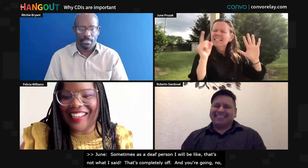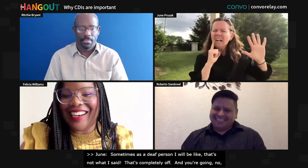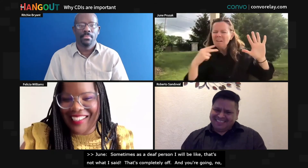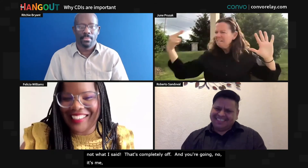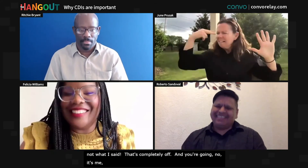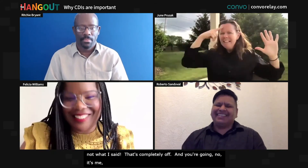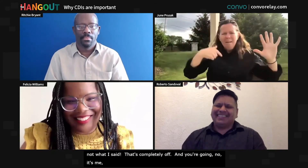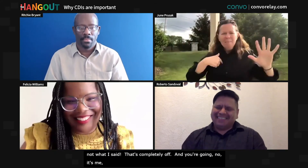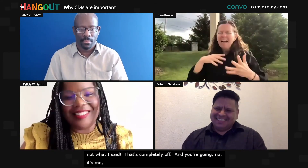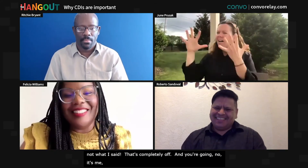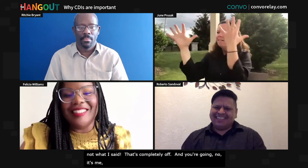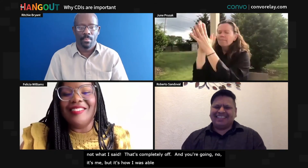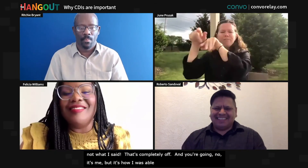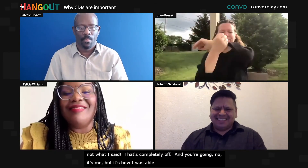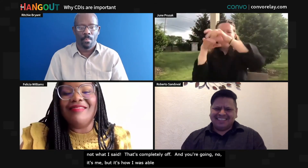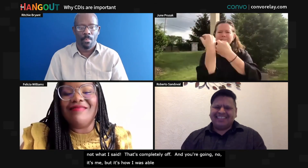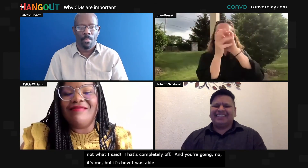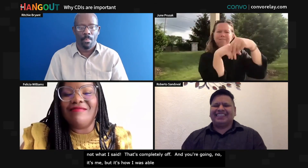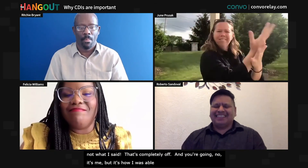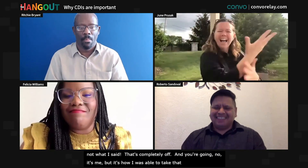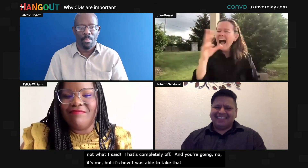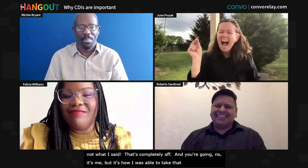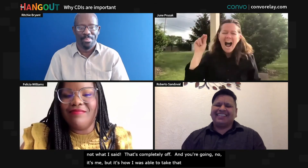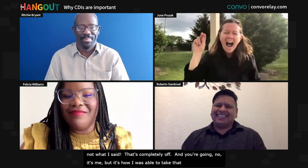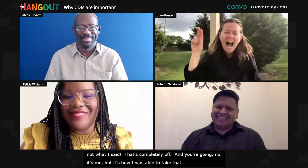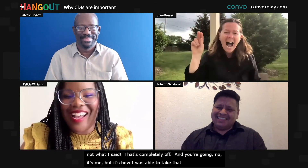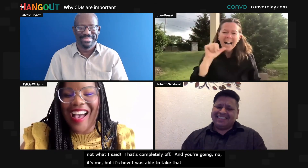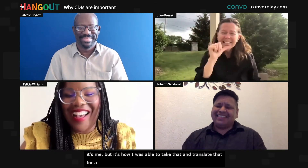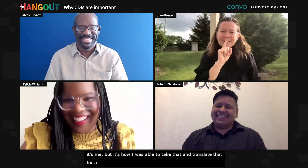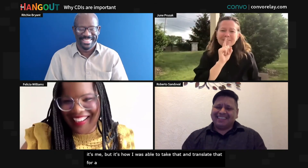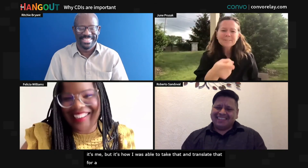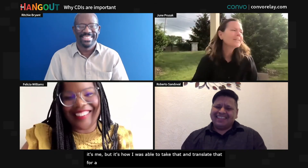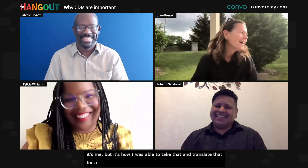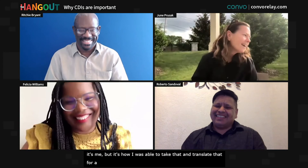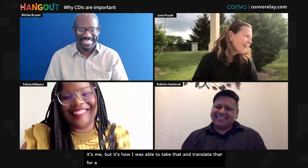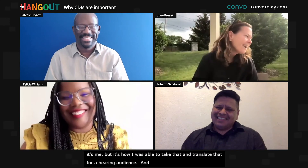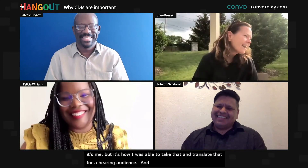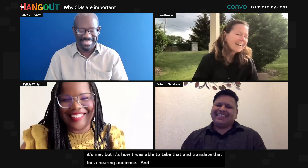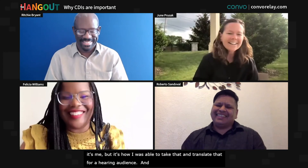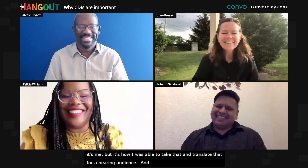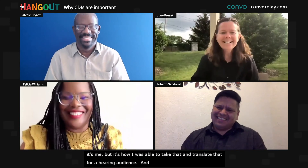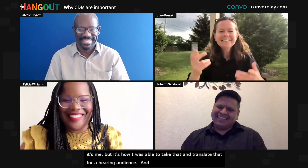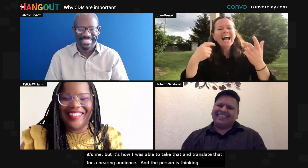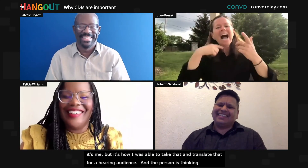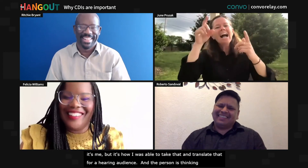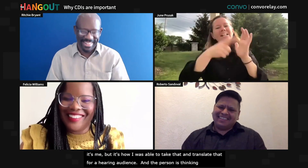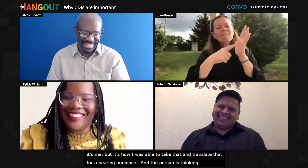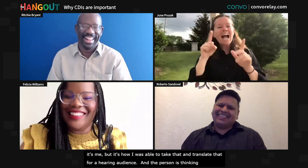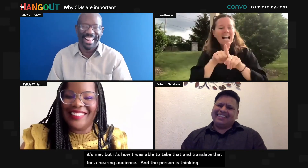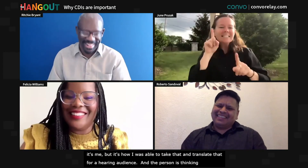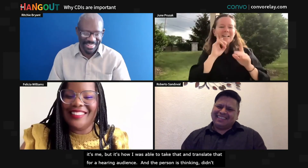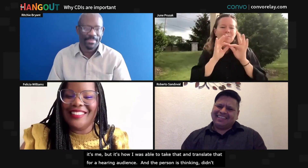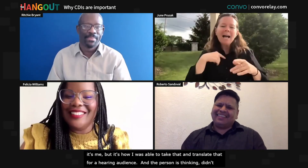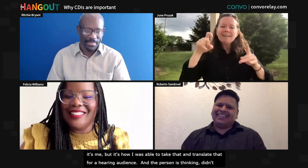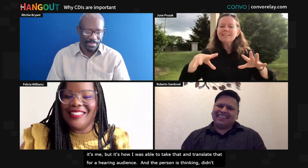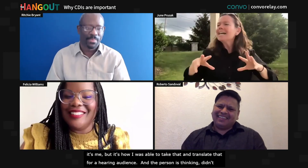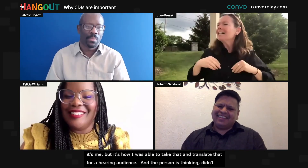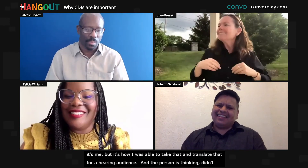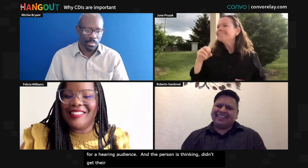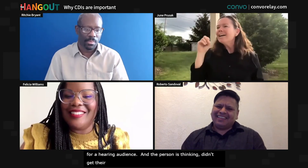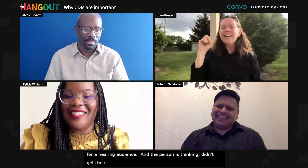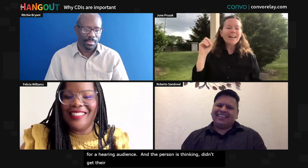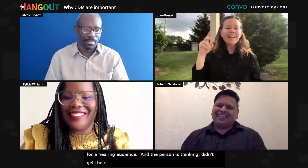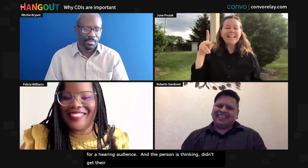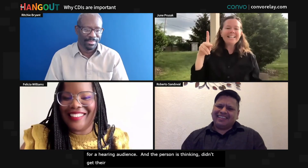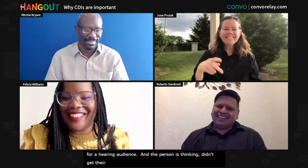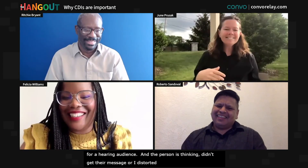that and translate that for a hearing audience." And a deaf person's thinking that I didn't get their message, or I completely distorted their message. And I'm going, "No."